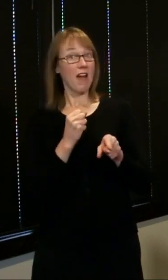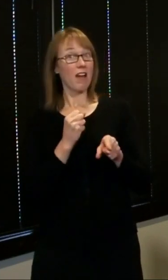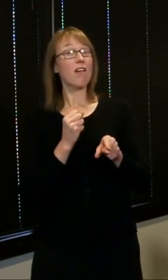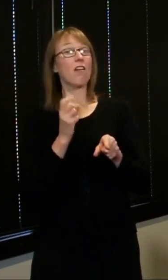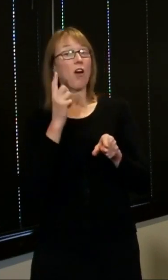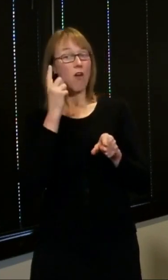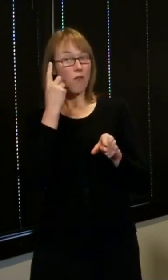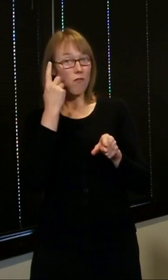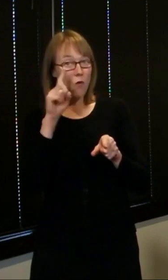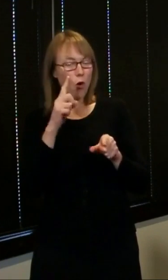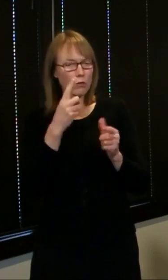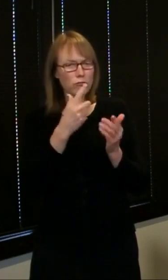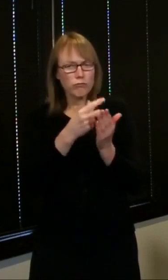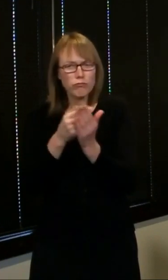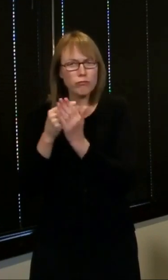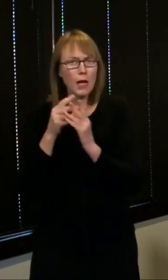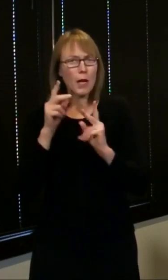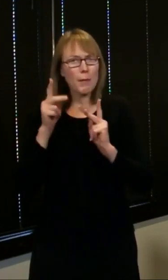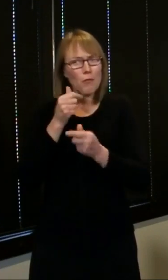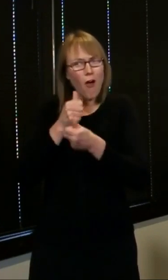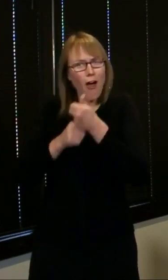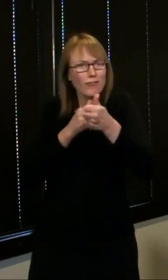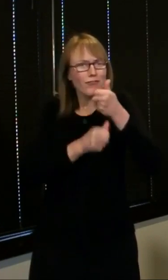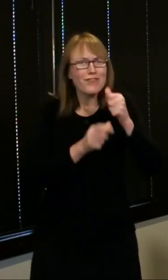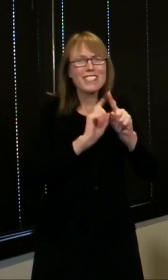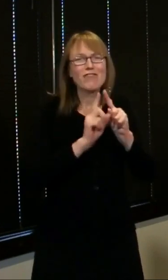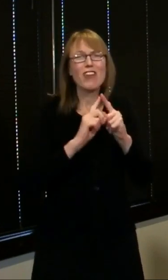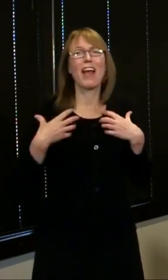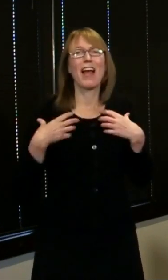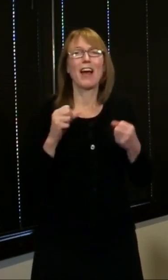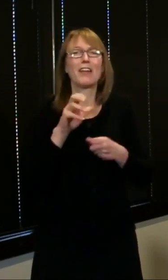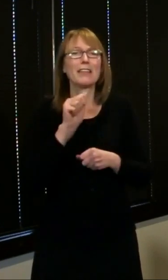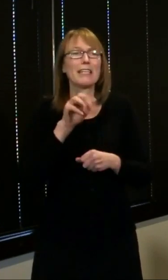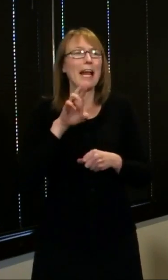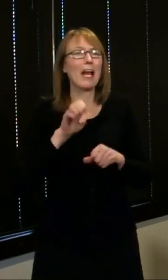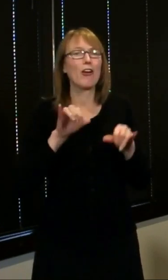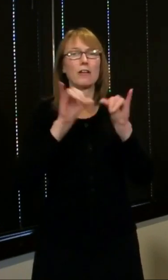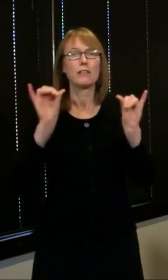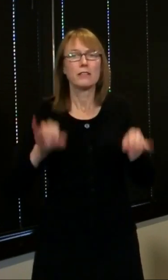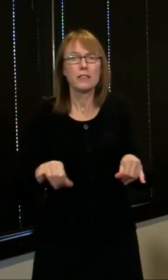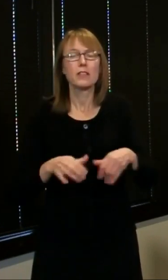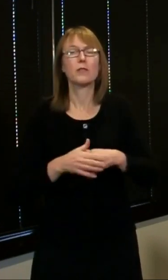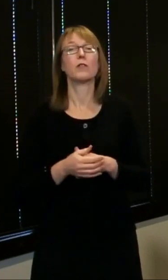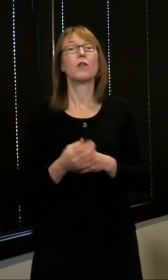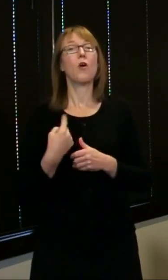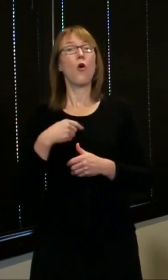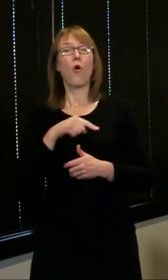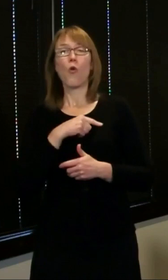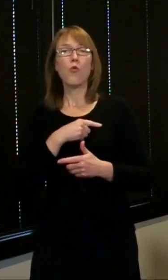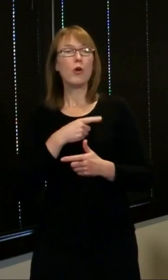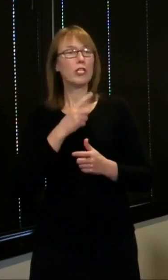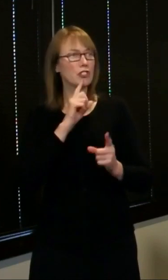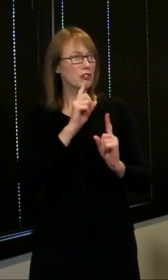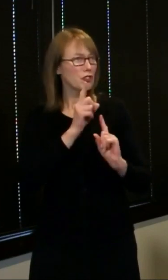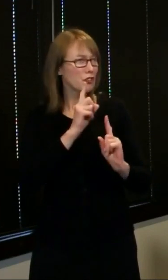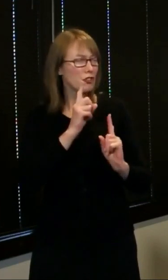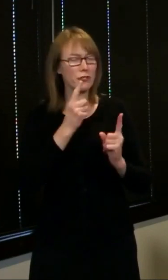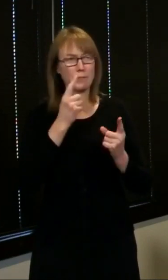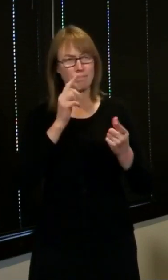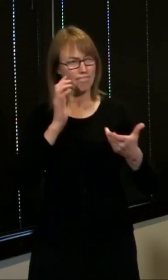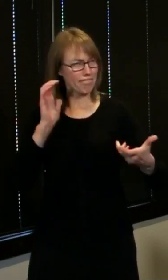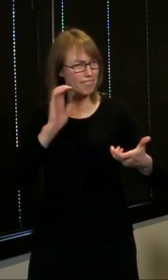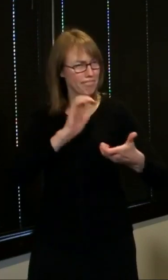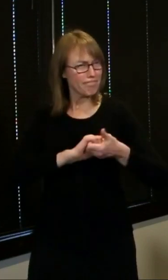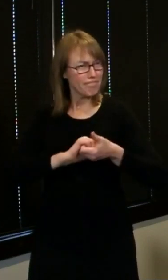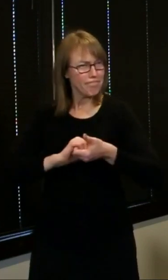we're working closely with our partners in the health departments, both in St. Louis City and St. Louis County and all of our surrounding